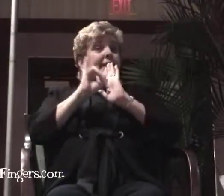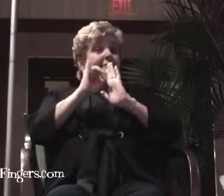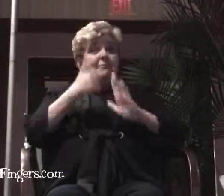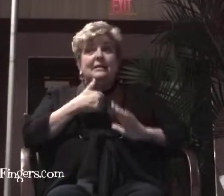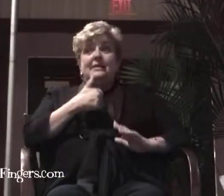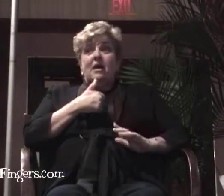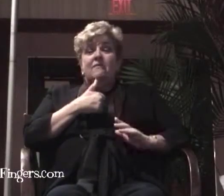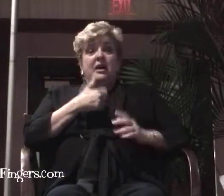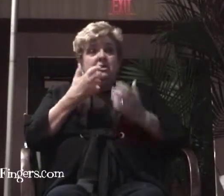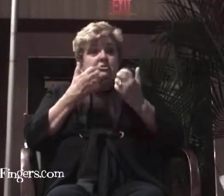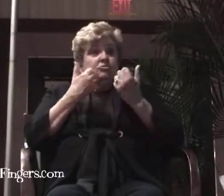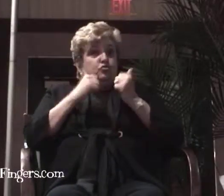who I thought you wanted me to be.